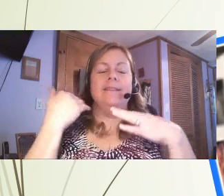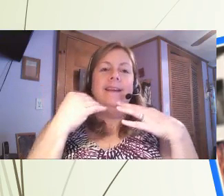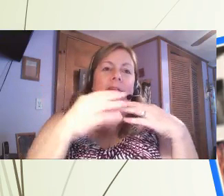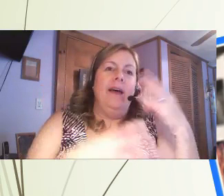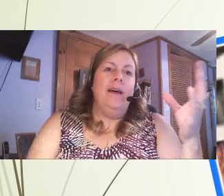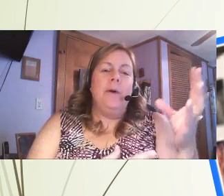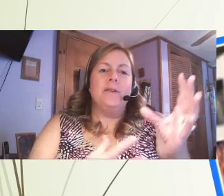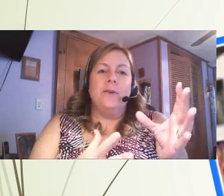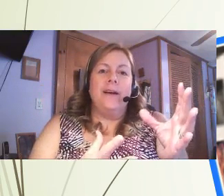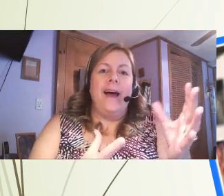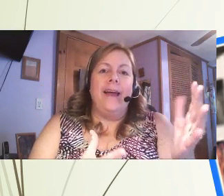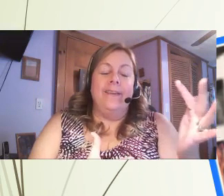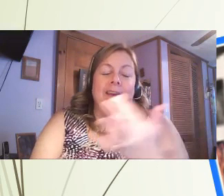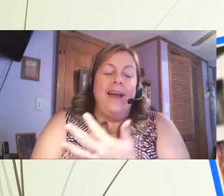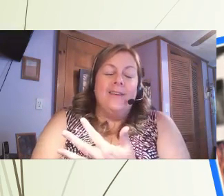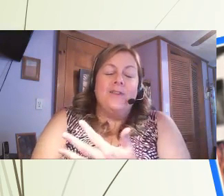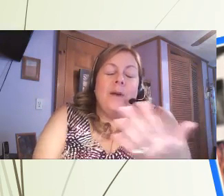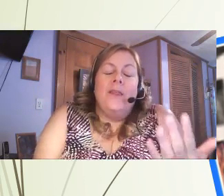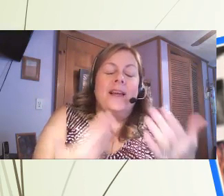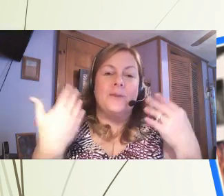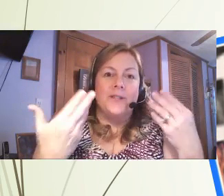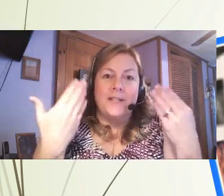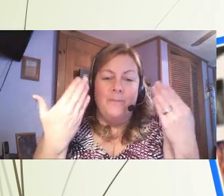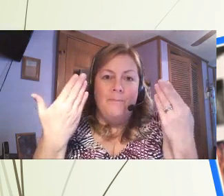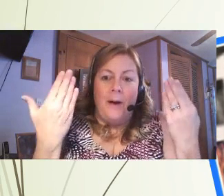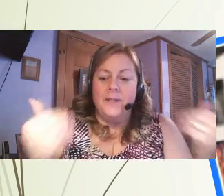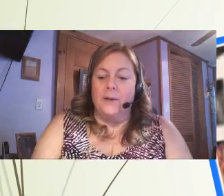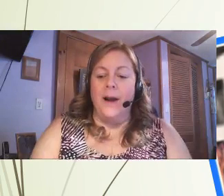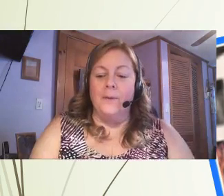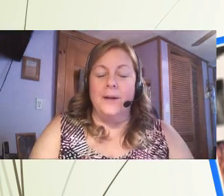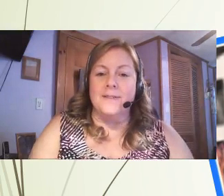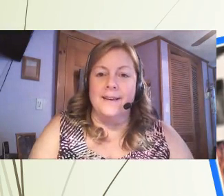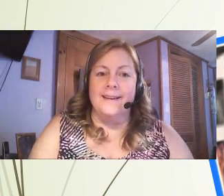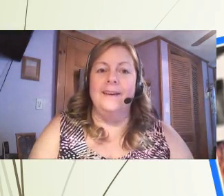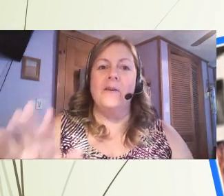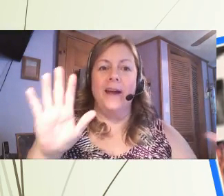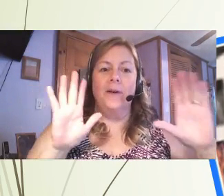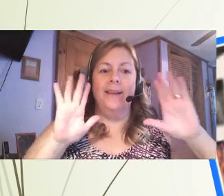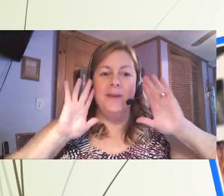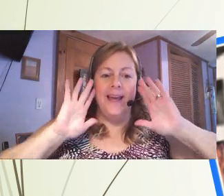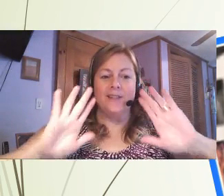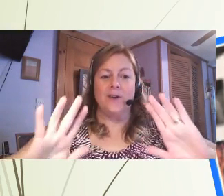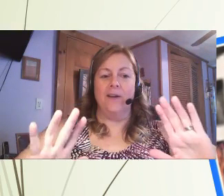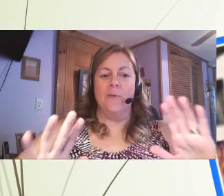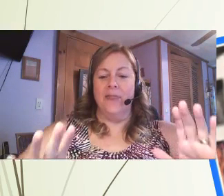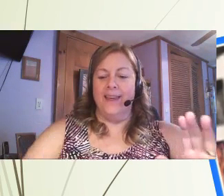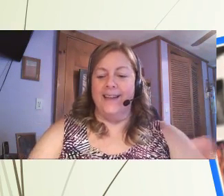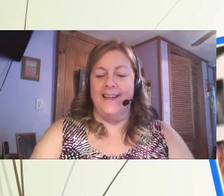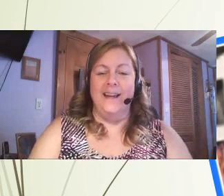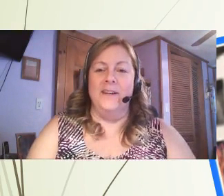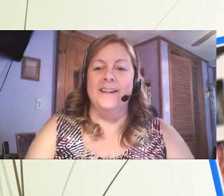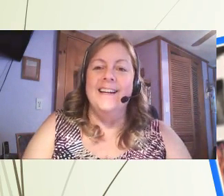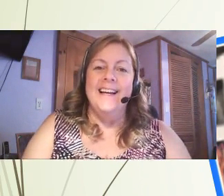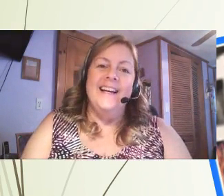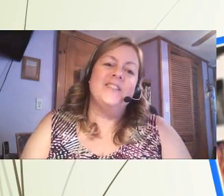Kahoots and Edpuzzle. So many things were just bouncing around. I was like, oh, okay, well, let me concentrate on one thing at a